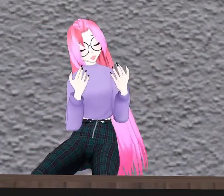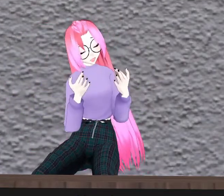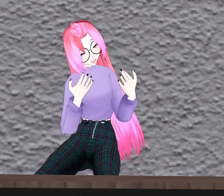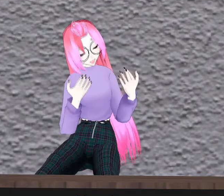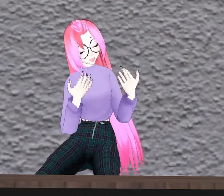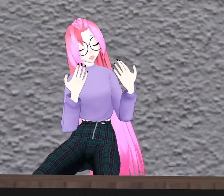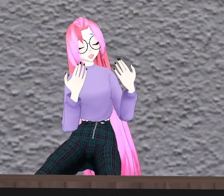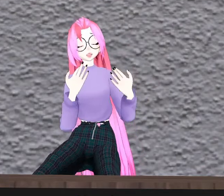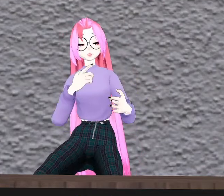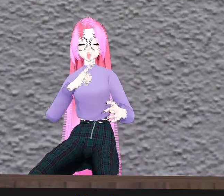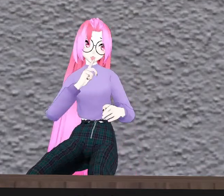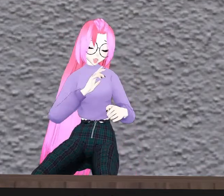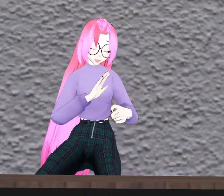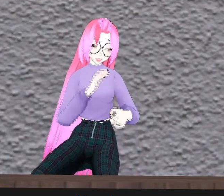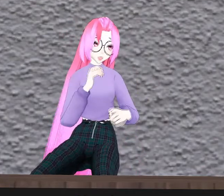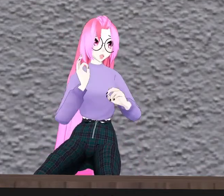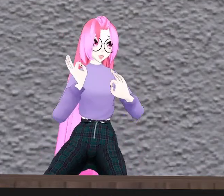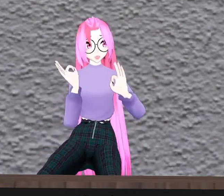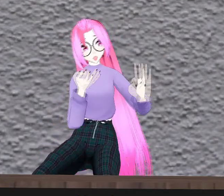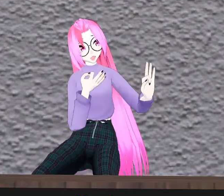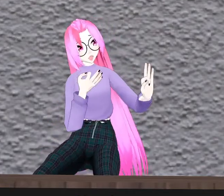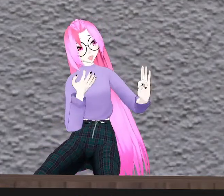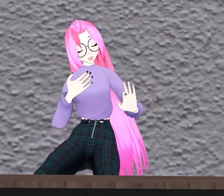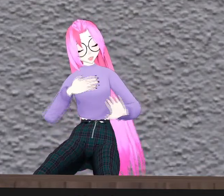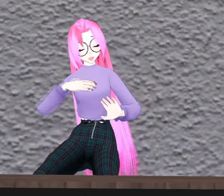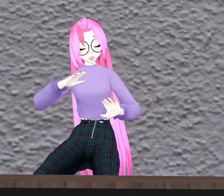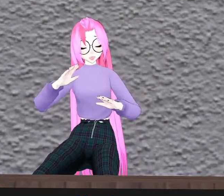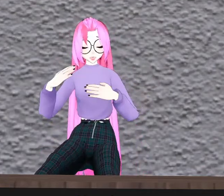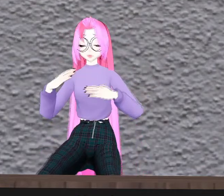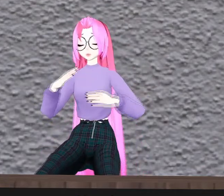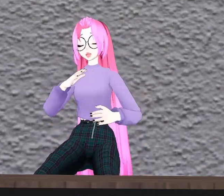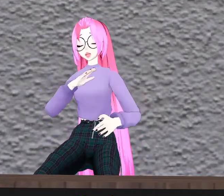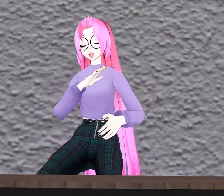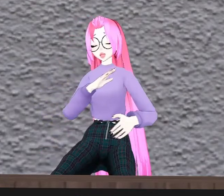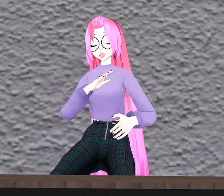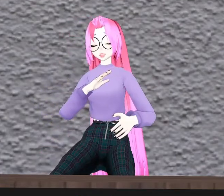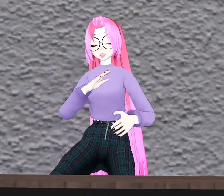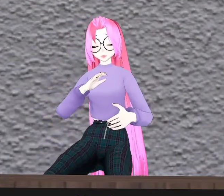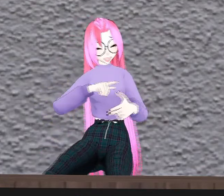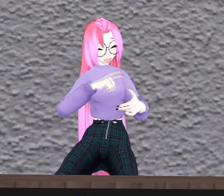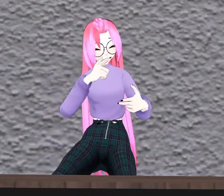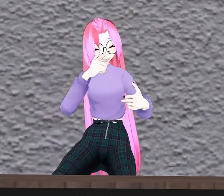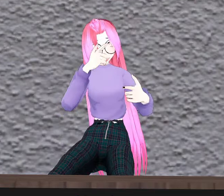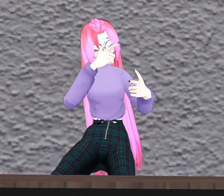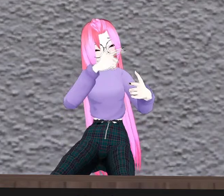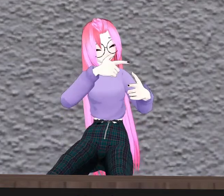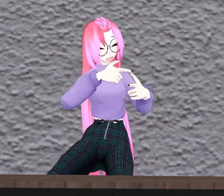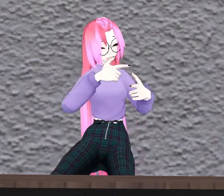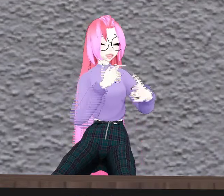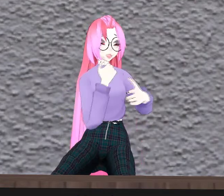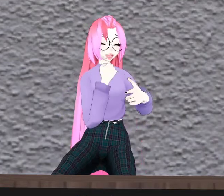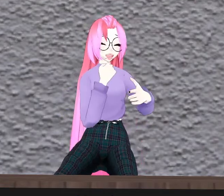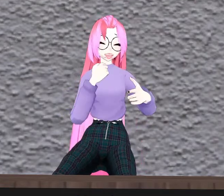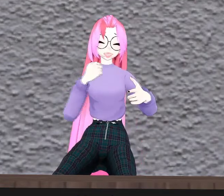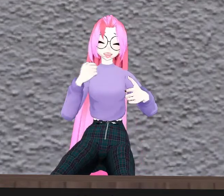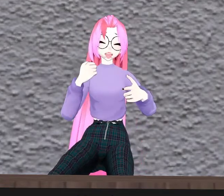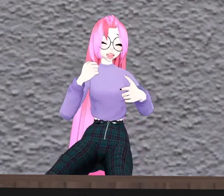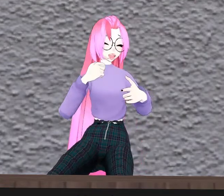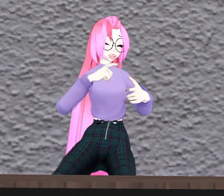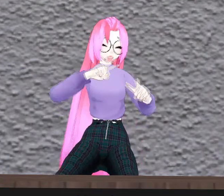your turn. I promise I won't ignore you on purpose. So yeah. You know, mute your mic unless